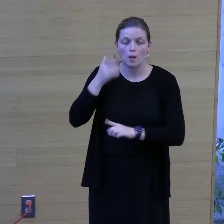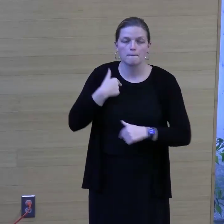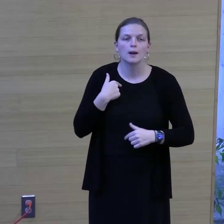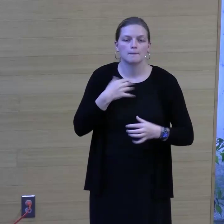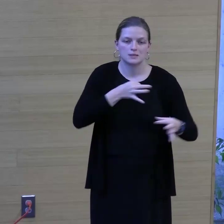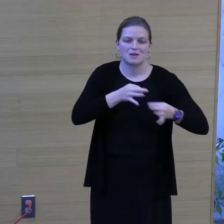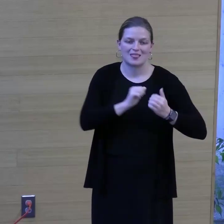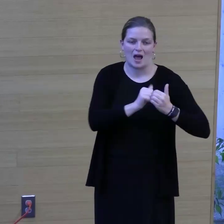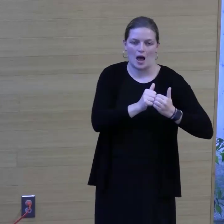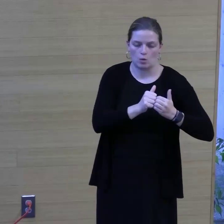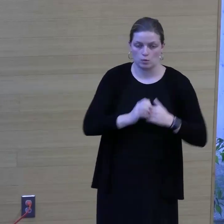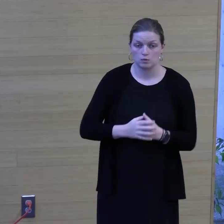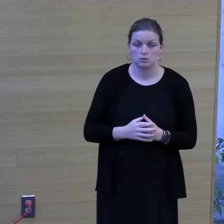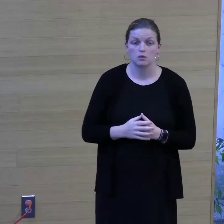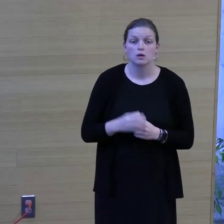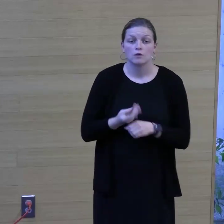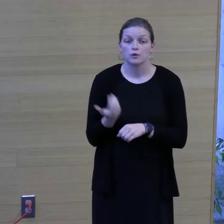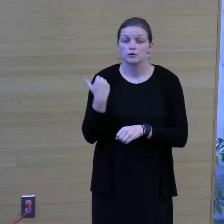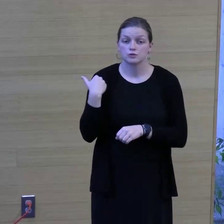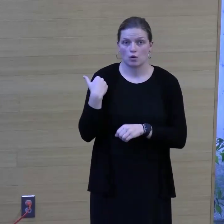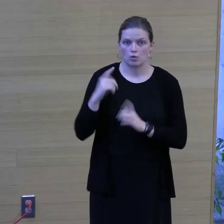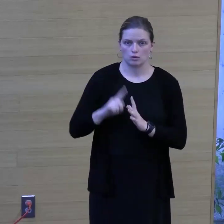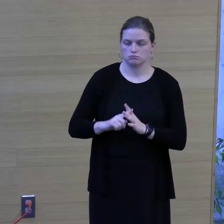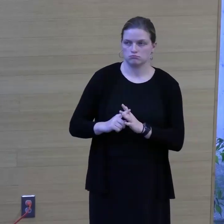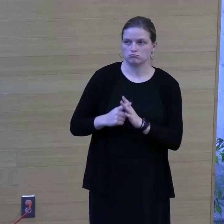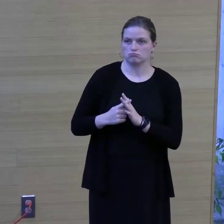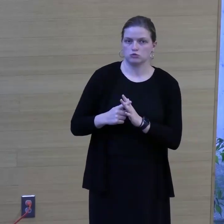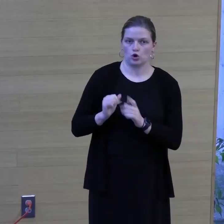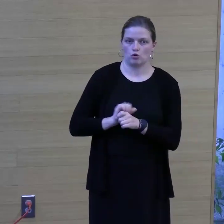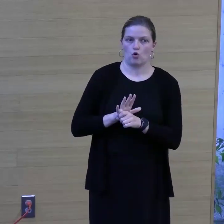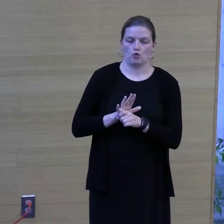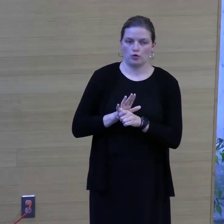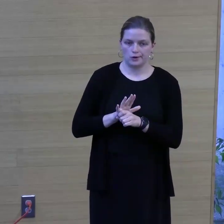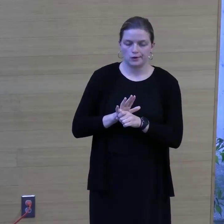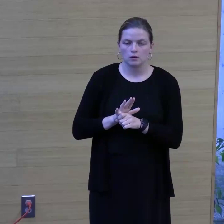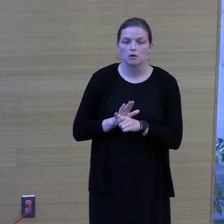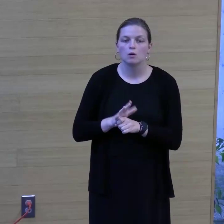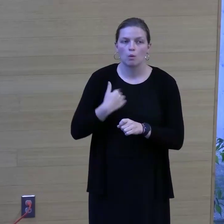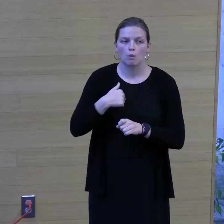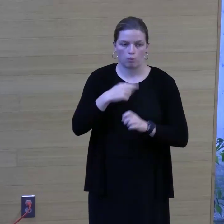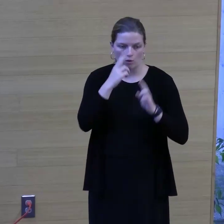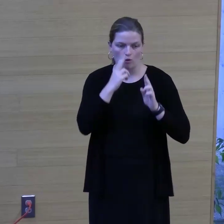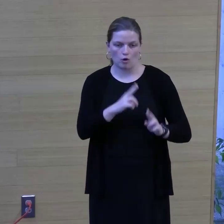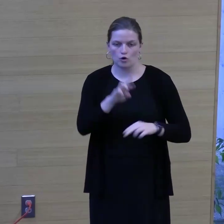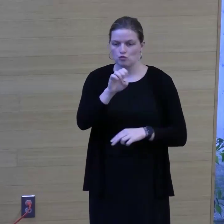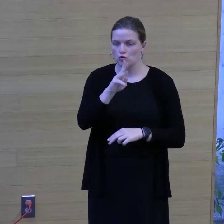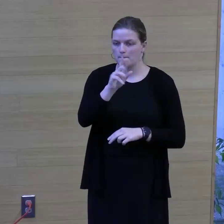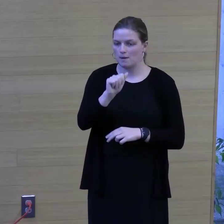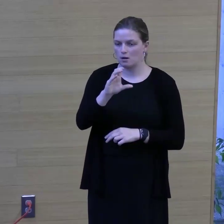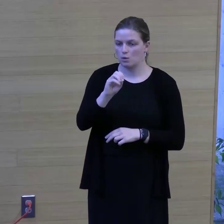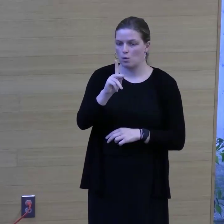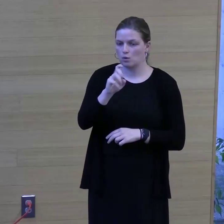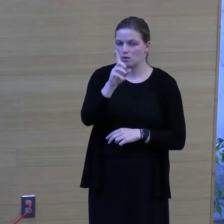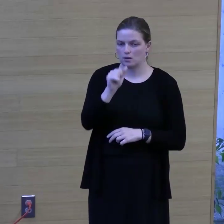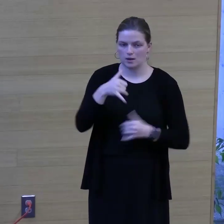how. So a few years ago, really at the height of the COVID pandemic, we honored Rebecca Coakley, who had been awarded